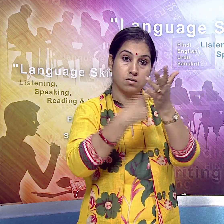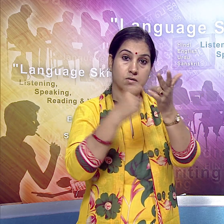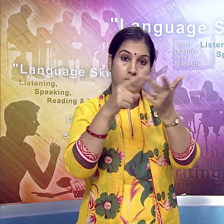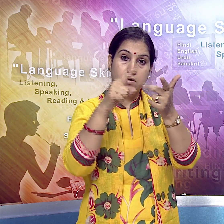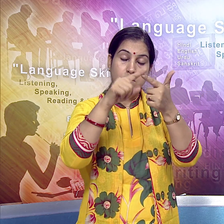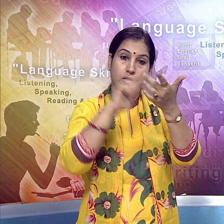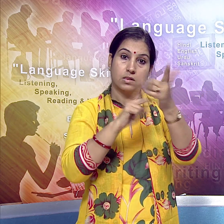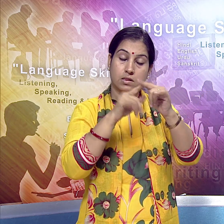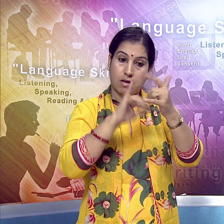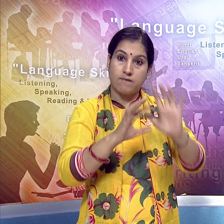different food.